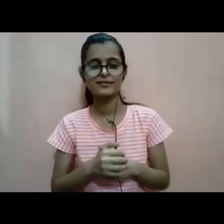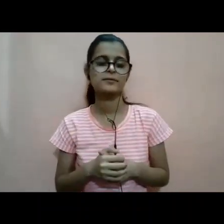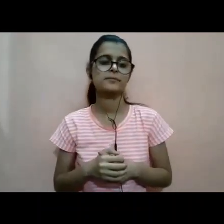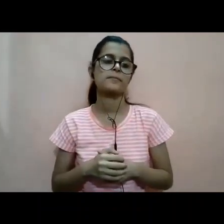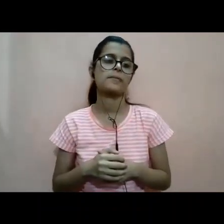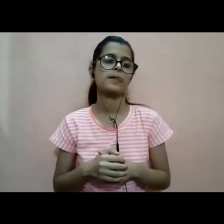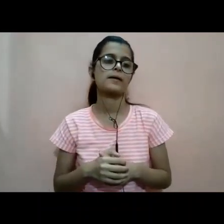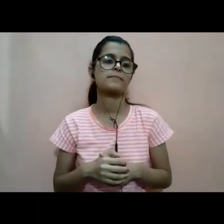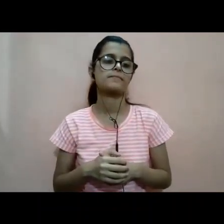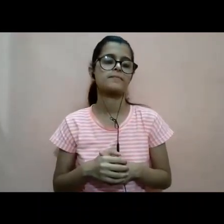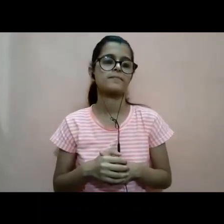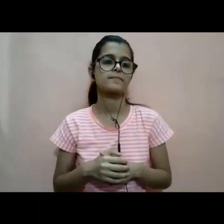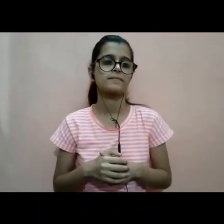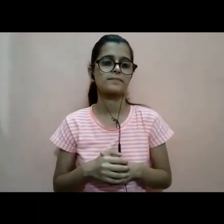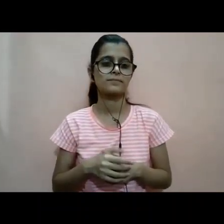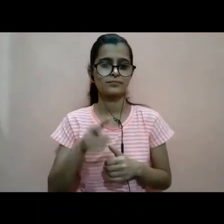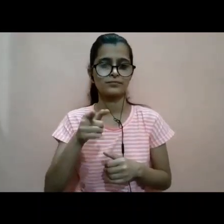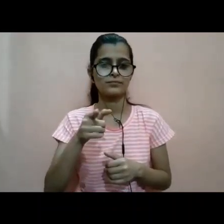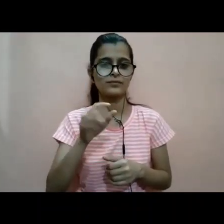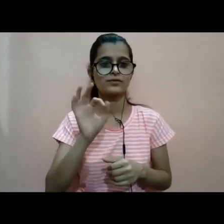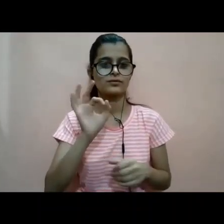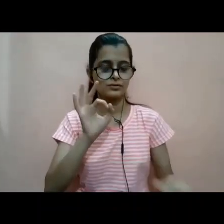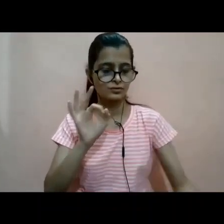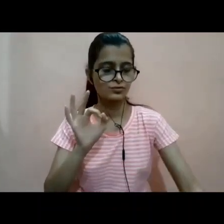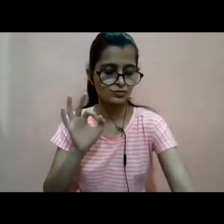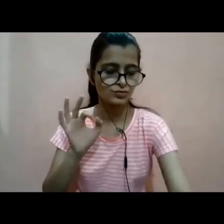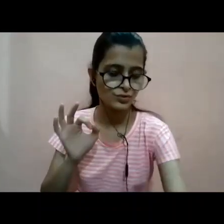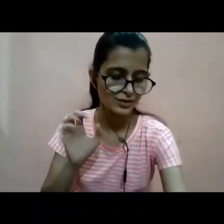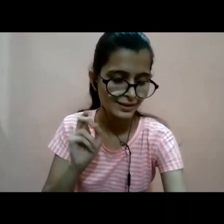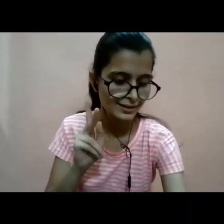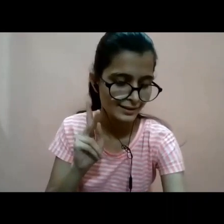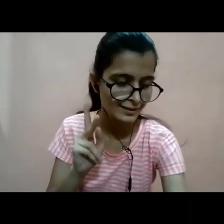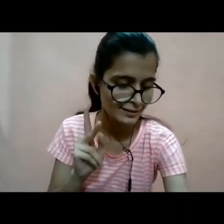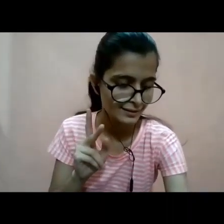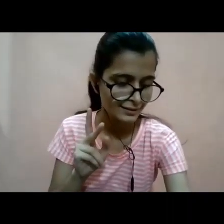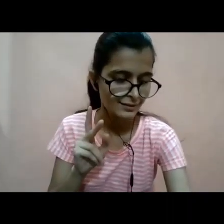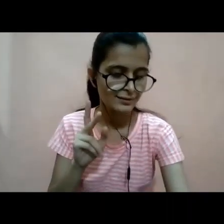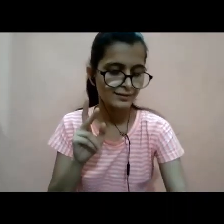Well, that is a question. Yes.